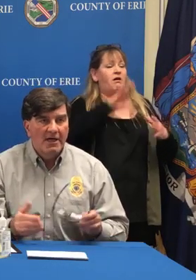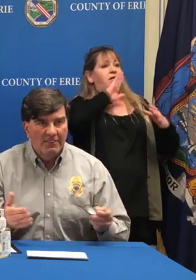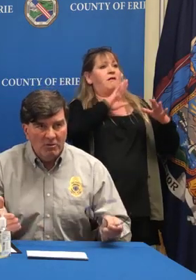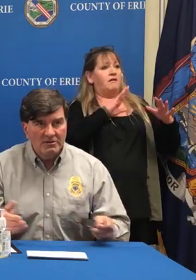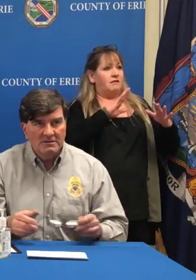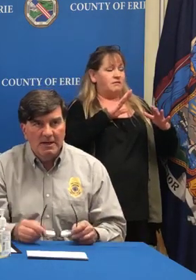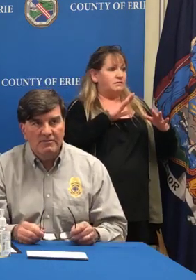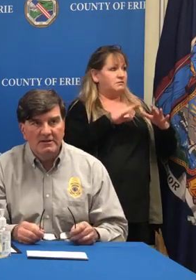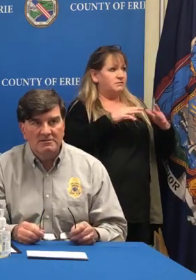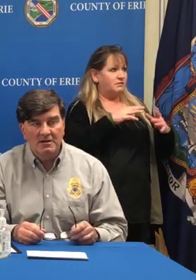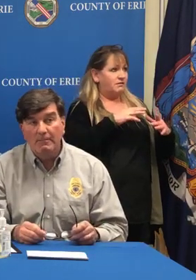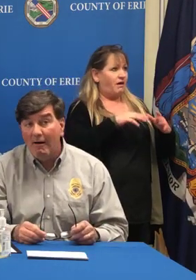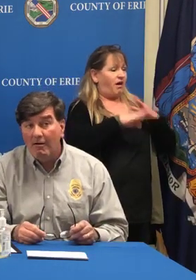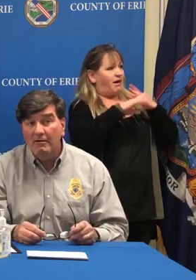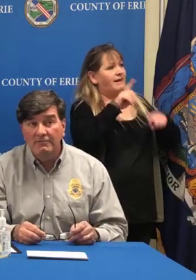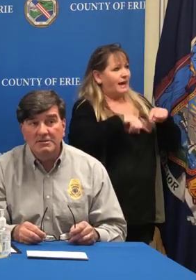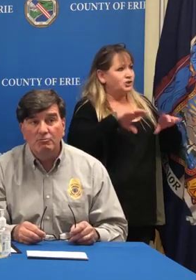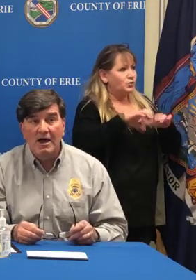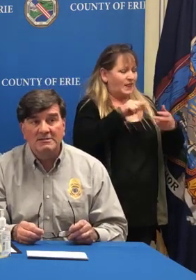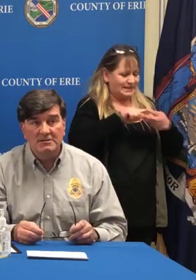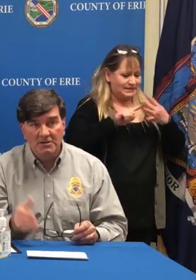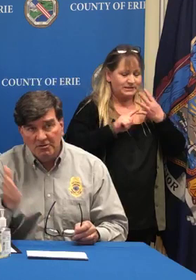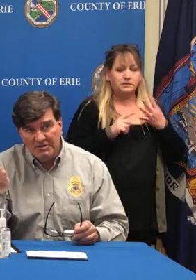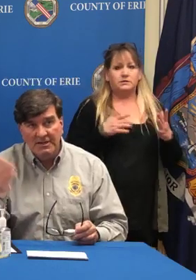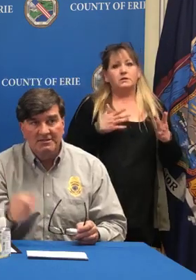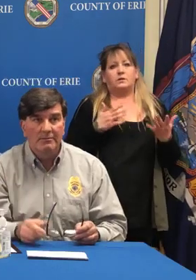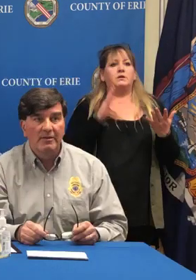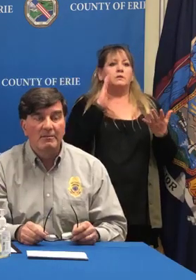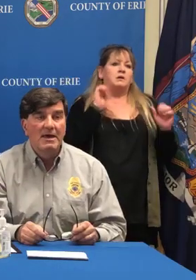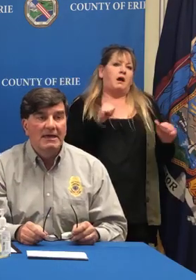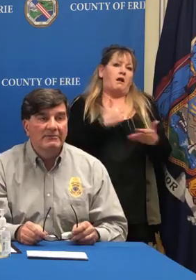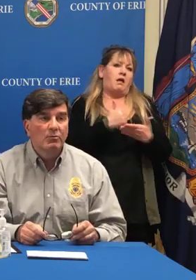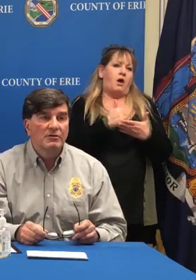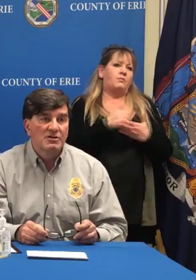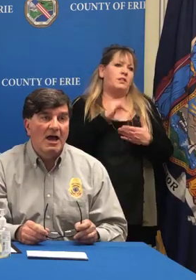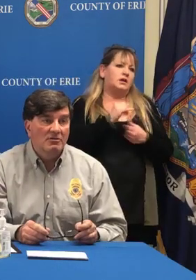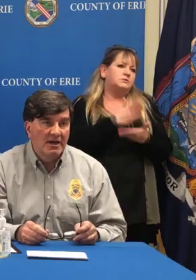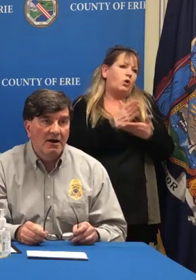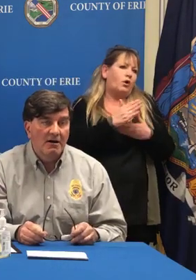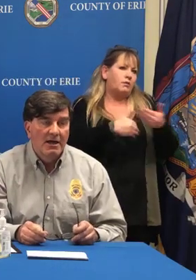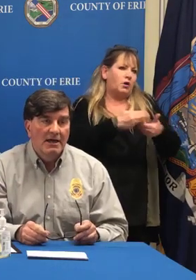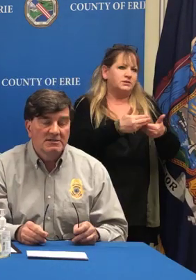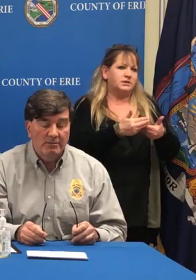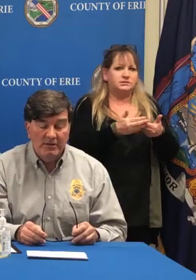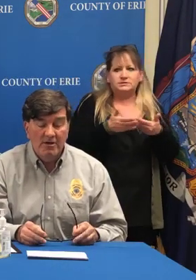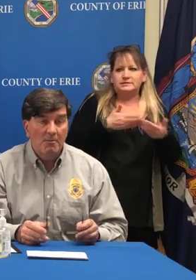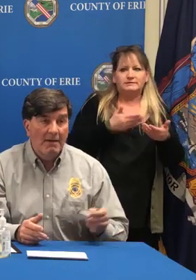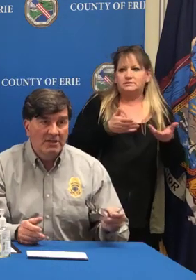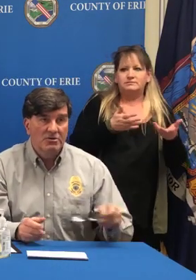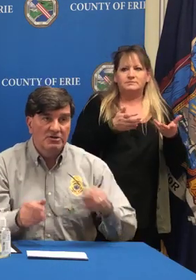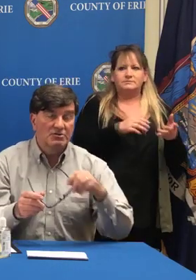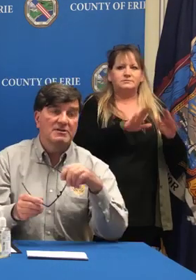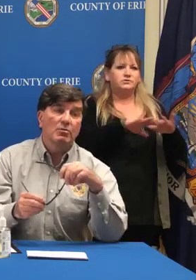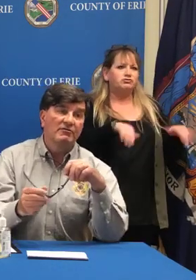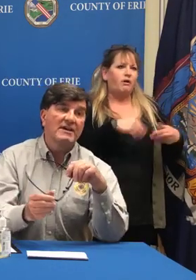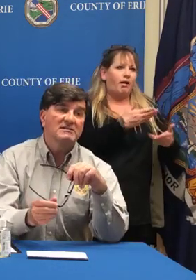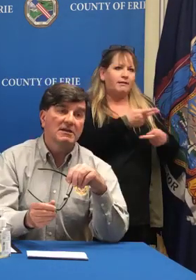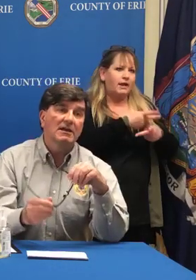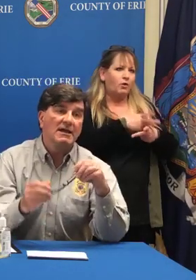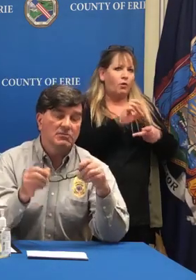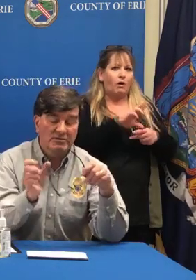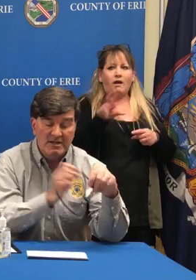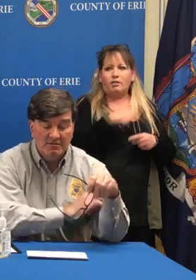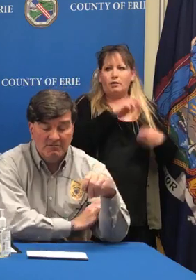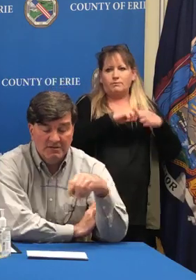moved, those are the type of things that are part of this process, and you're seeing some of them even with child care and some of the other major issues that we're